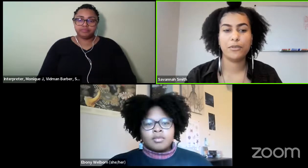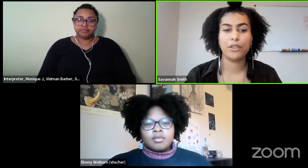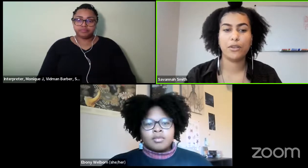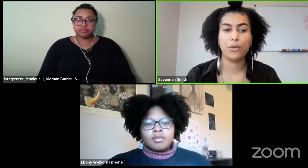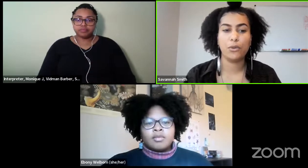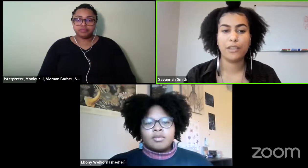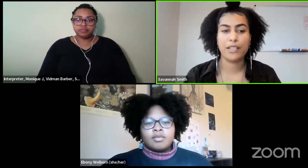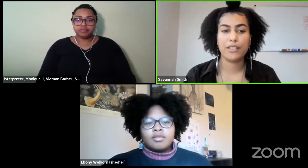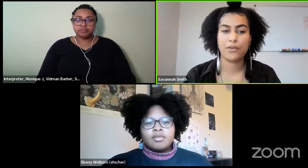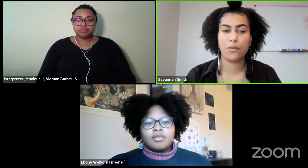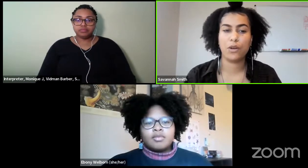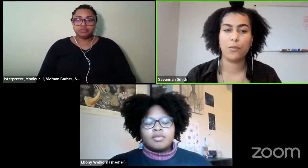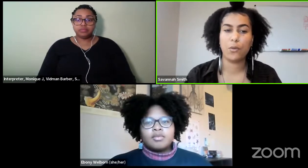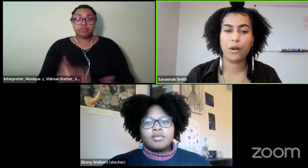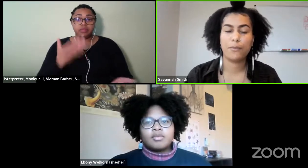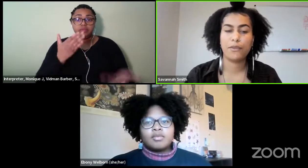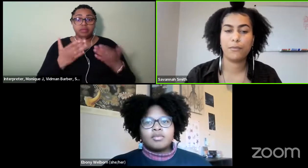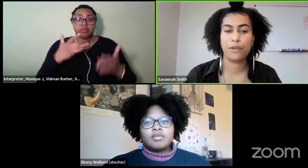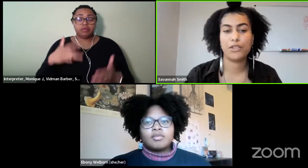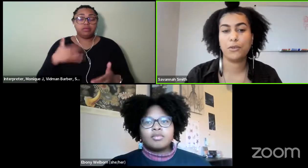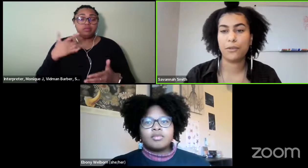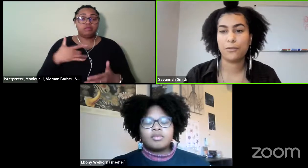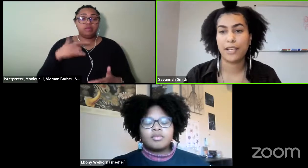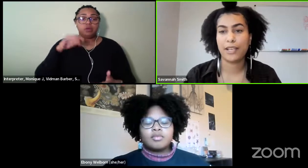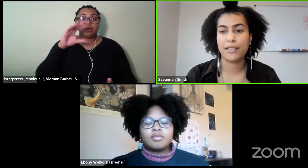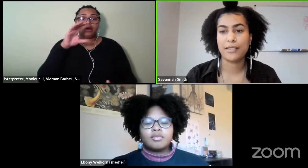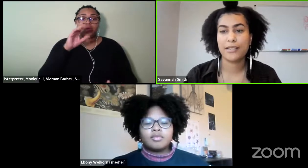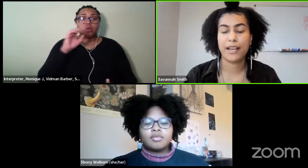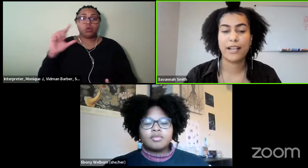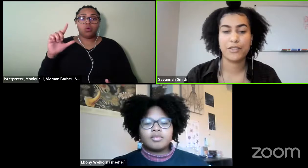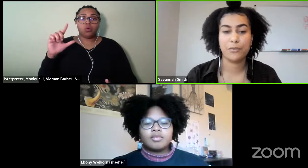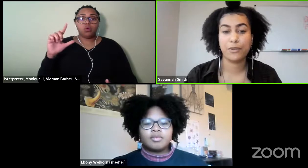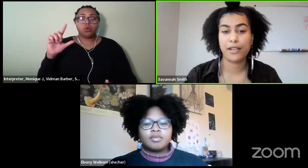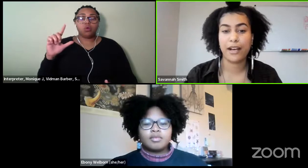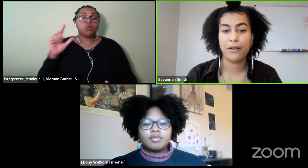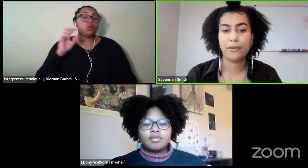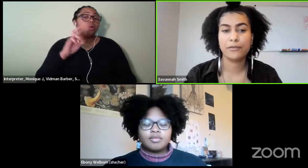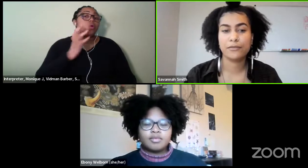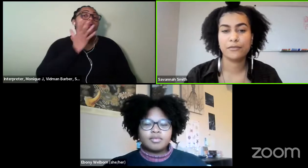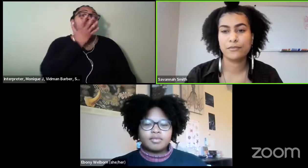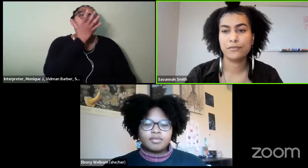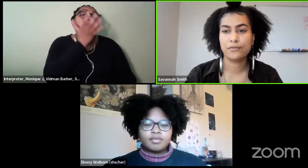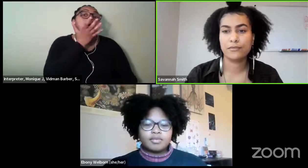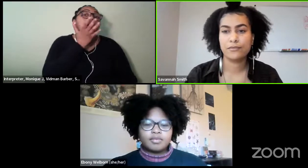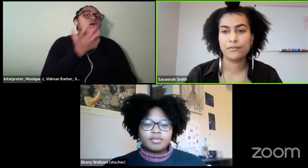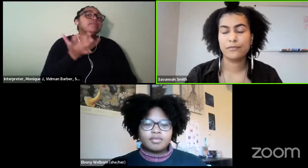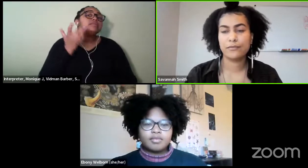Maybe you feel a coolness or a warmth brush over your face as you breathe out.